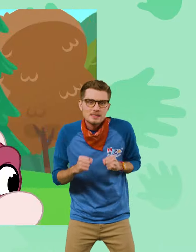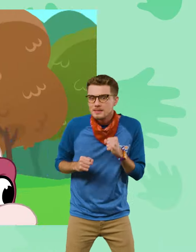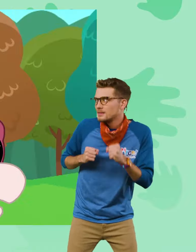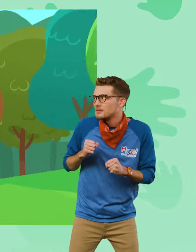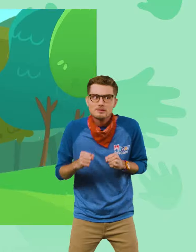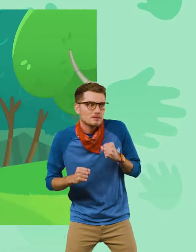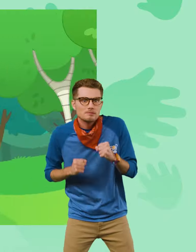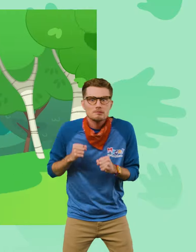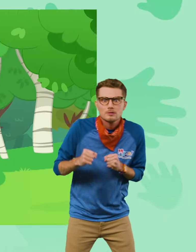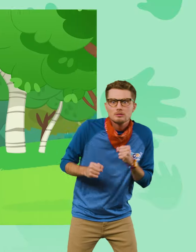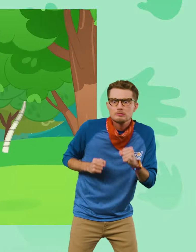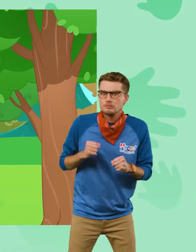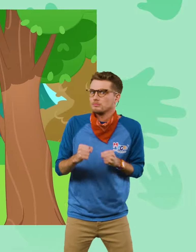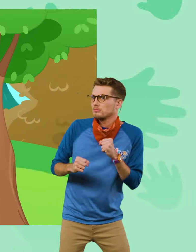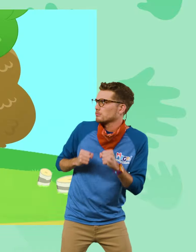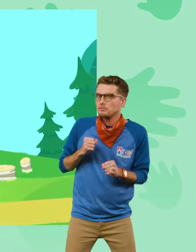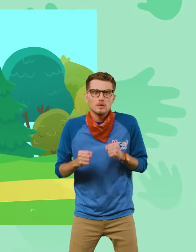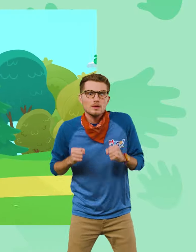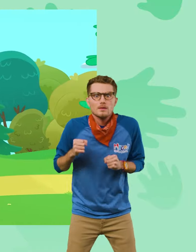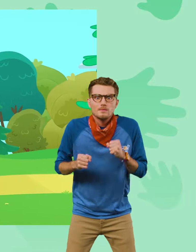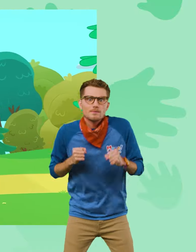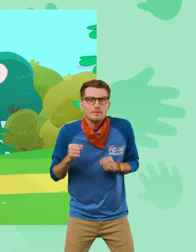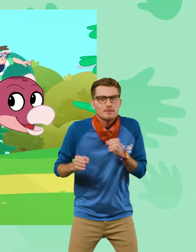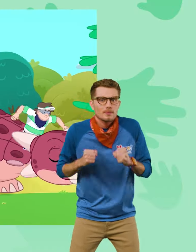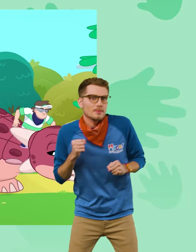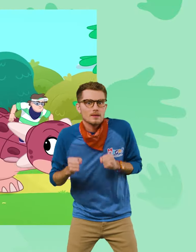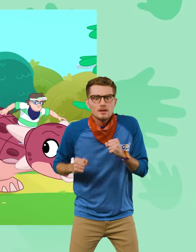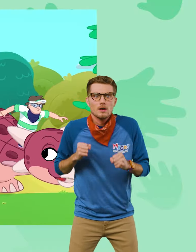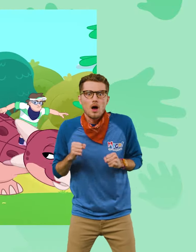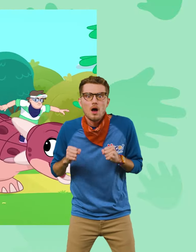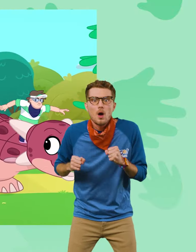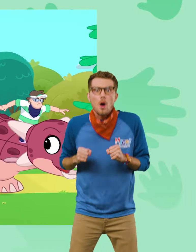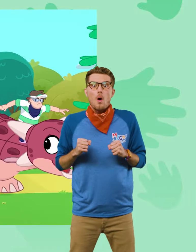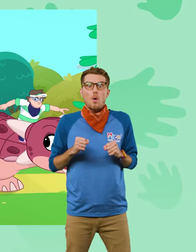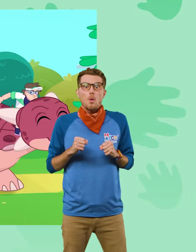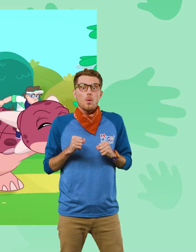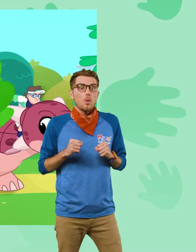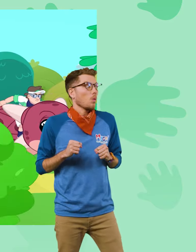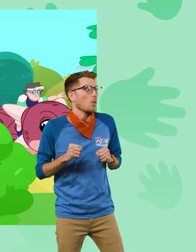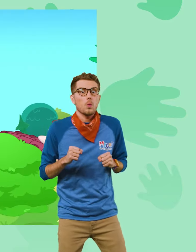Oh,